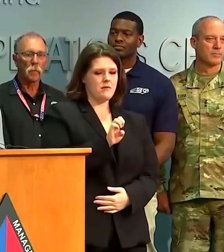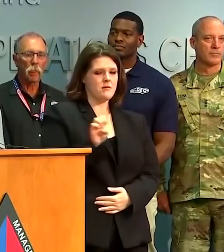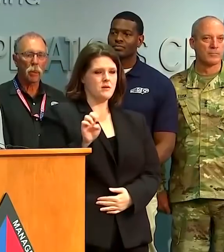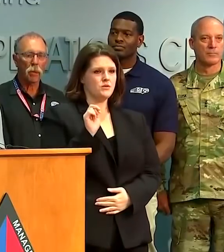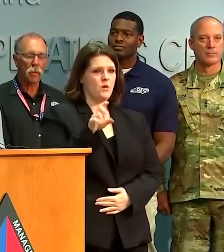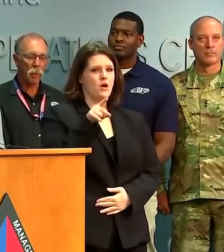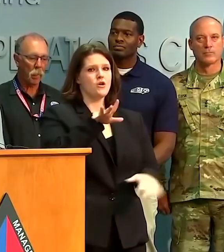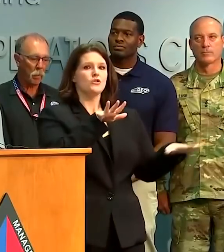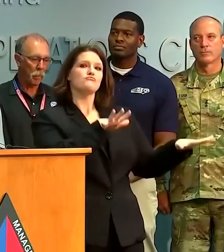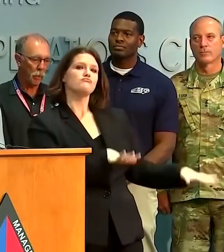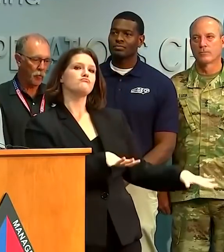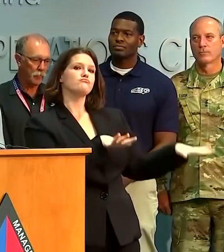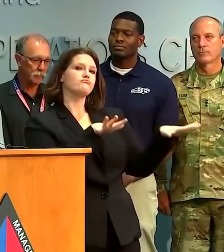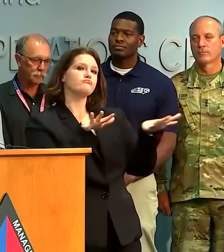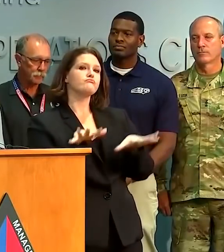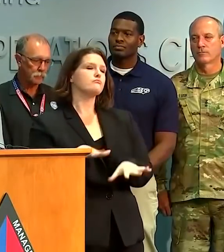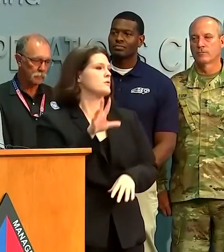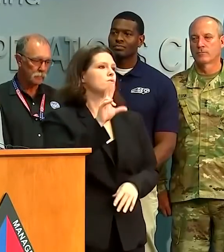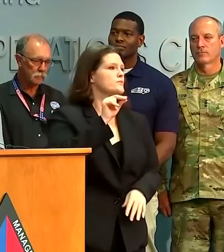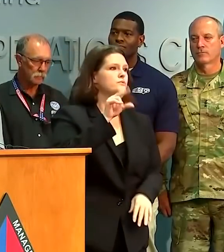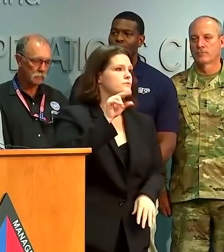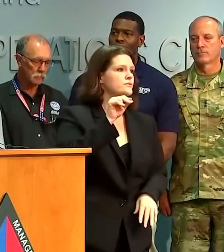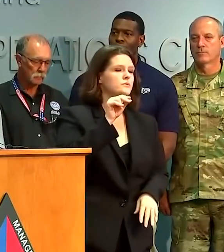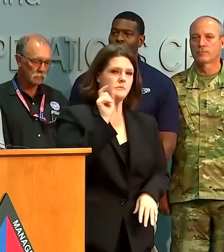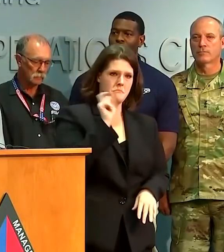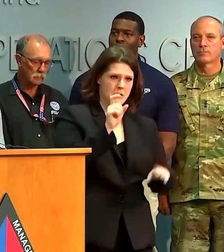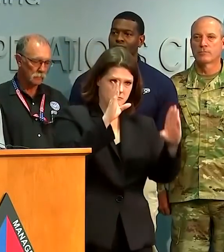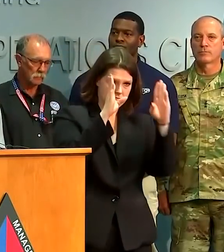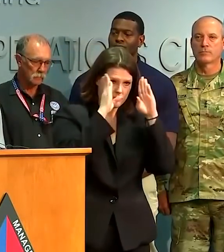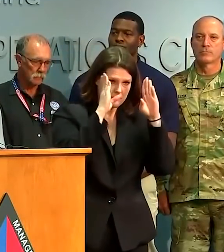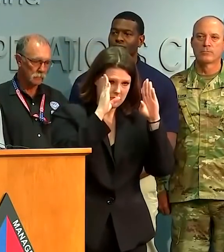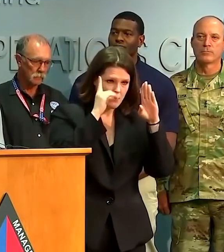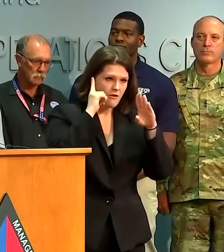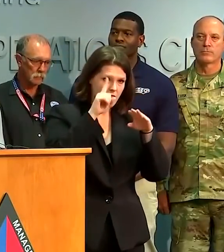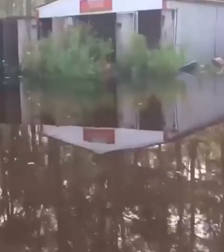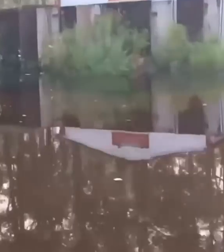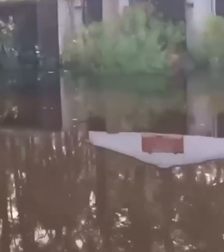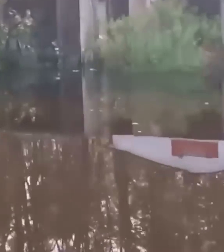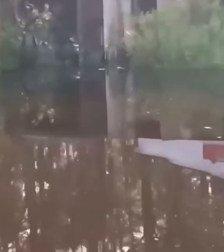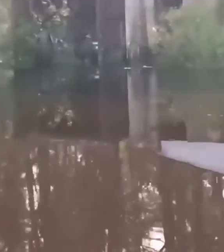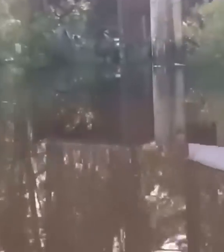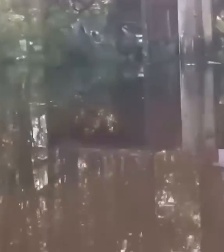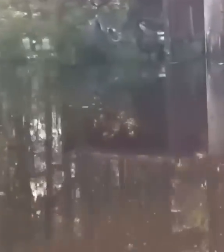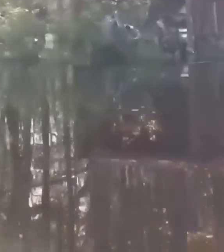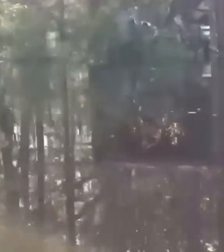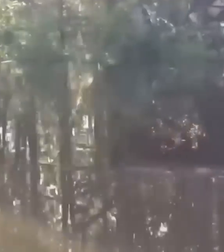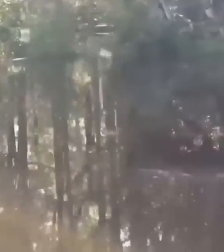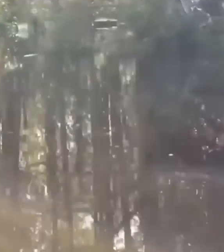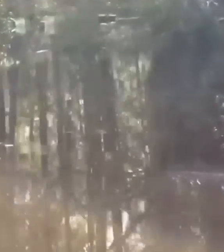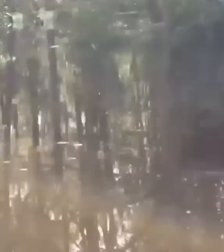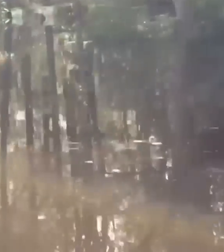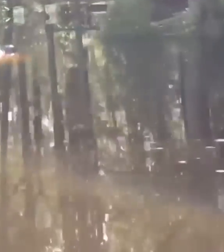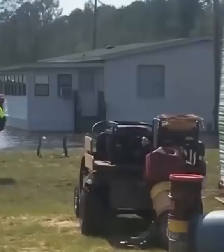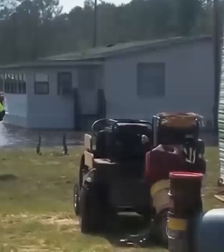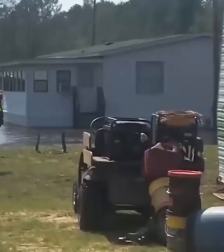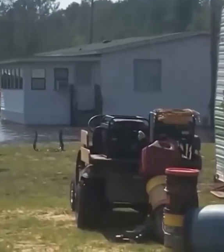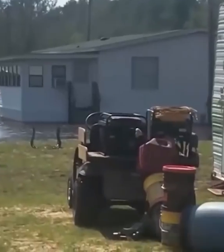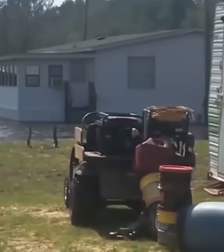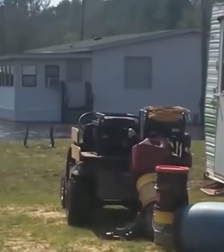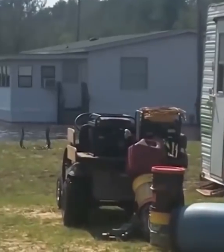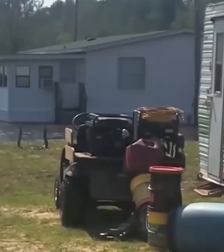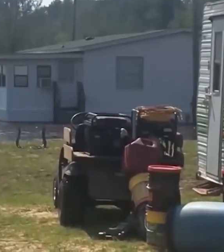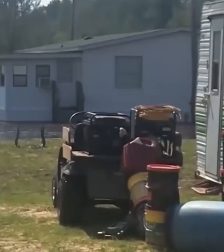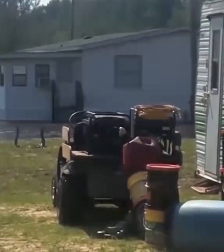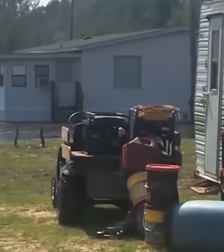down. Stay alert for flood warnings and evacuation orders. Several rivers and waterways in North and South Carolina